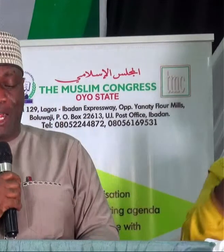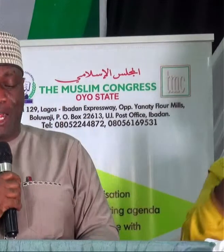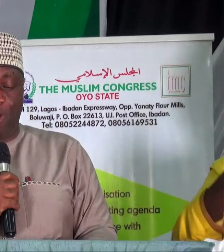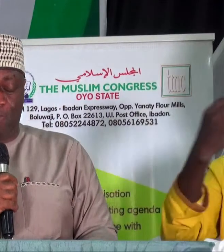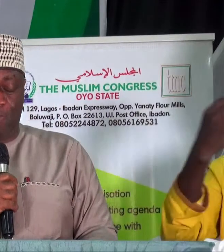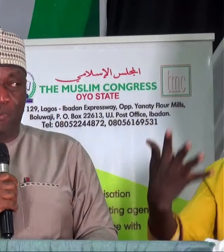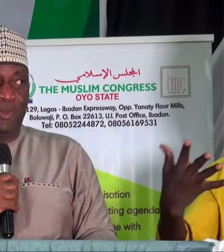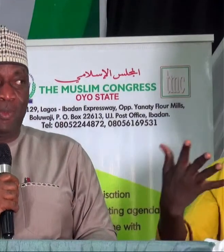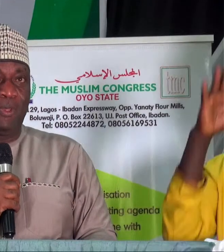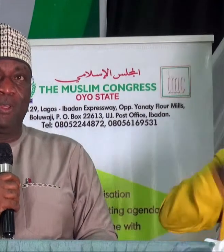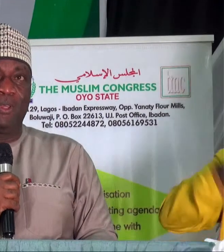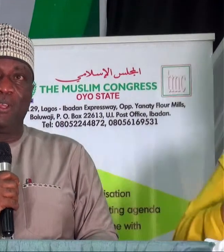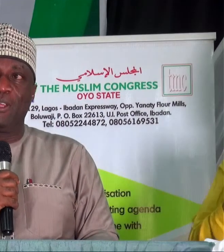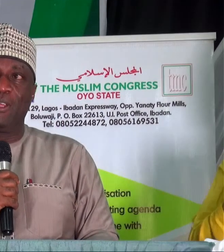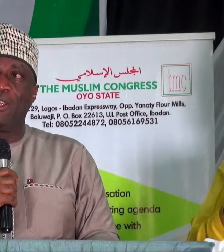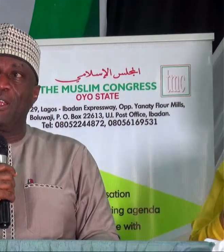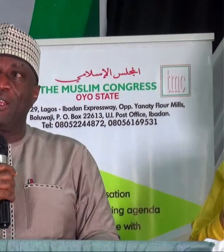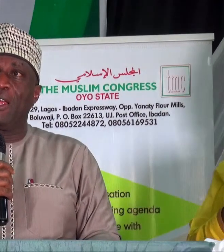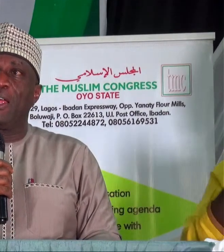lọ